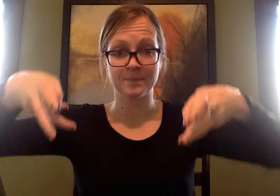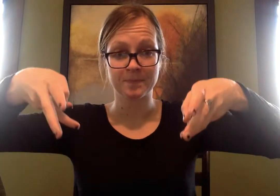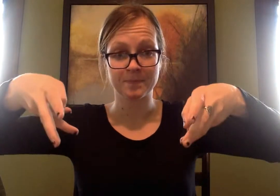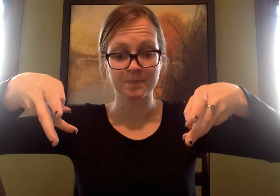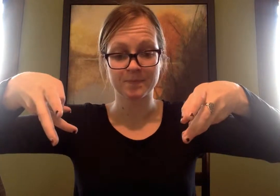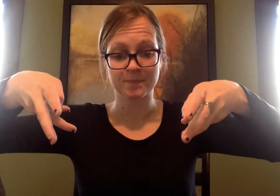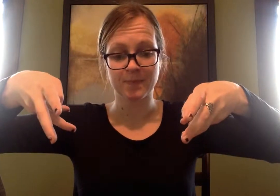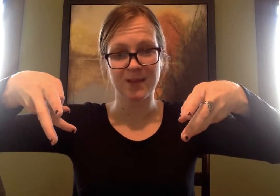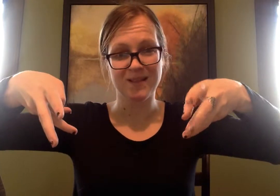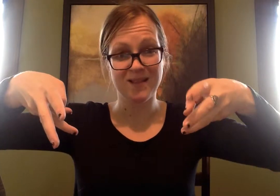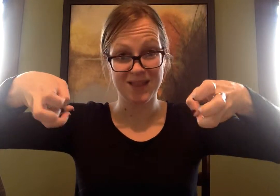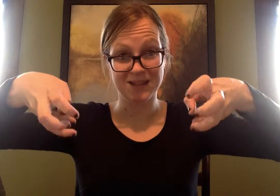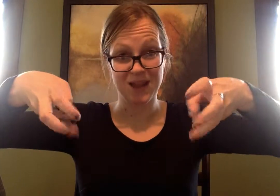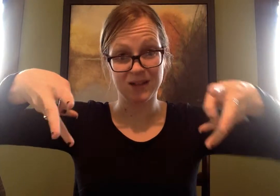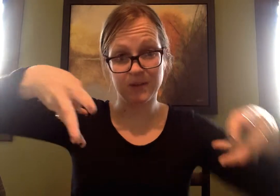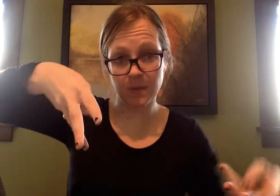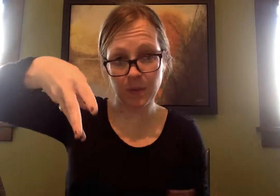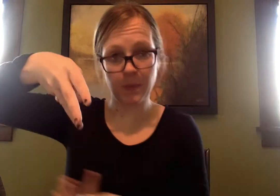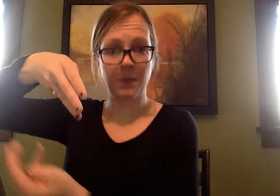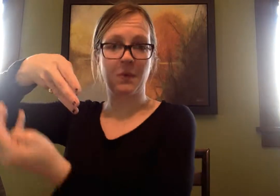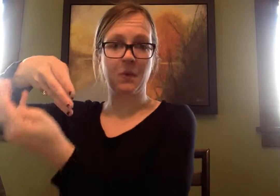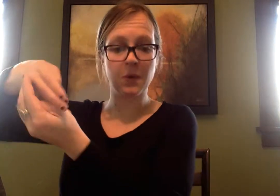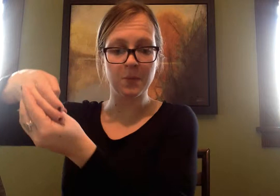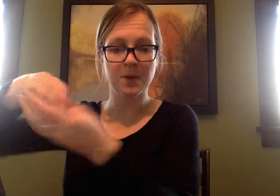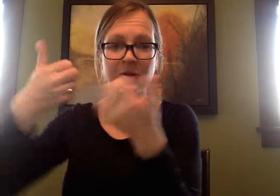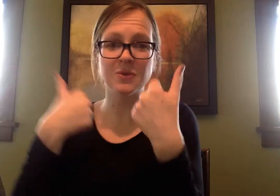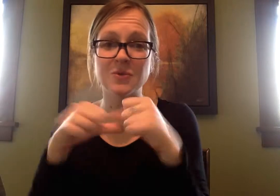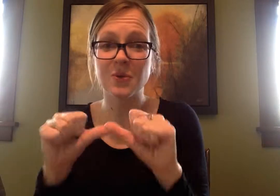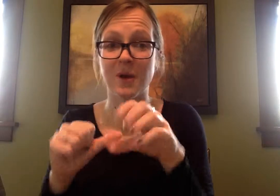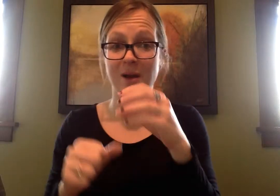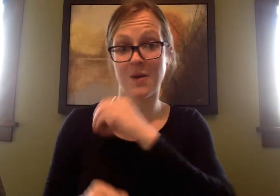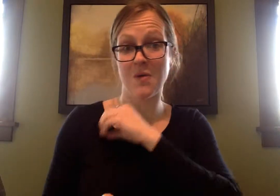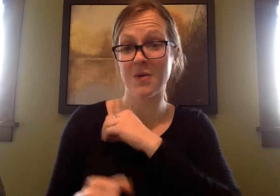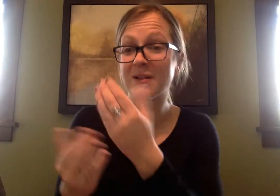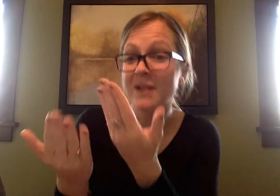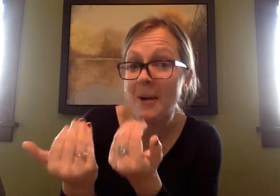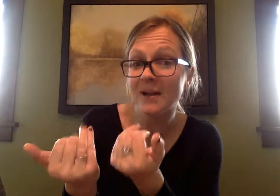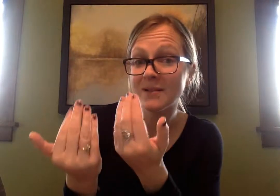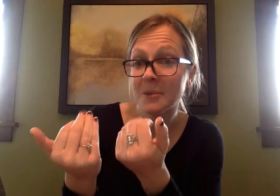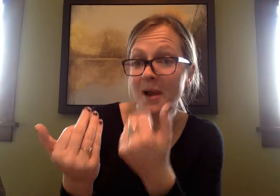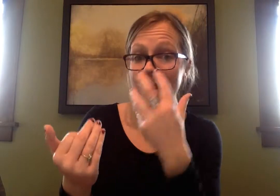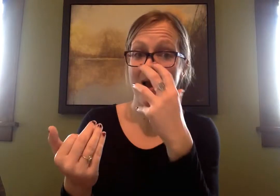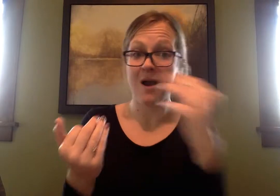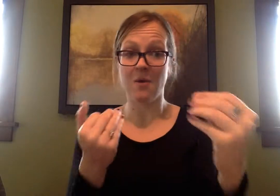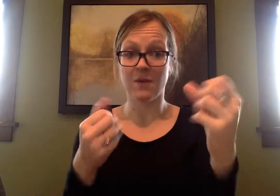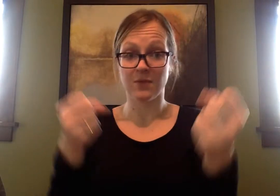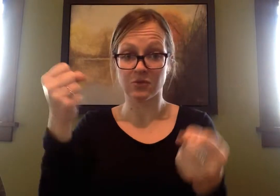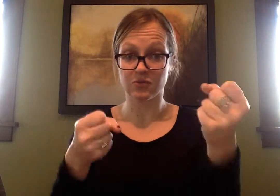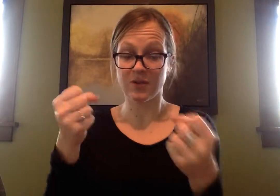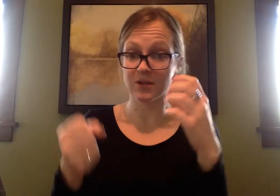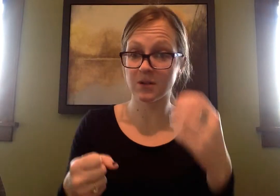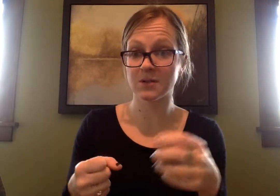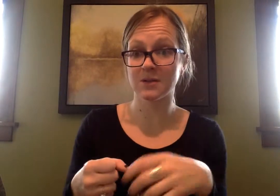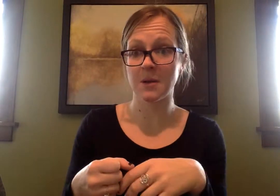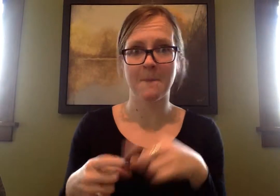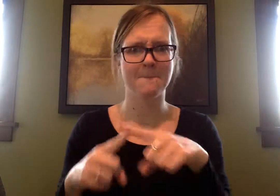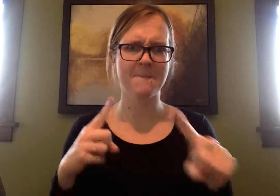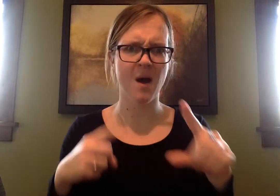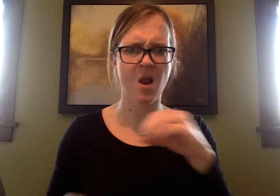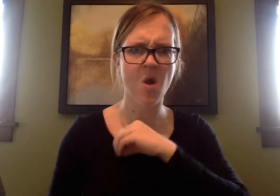pickup. But Owen became angrier than ever and charged at the people gathered around. They